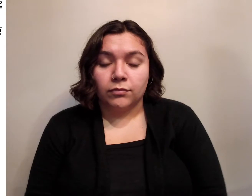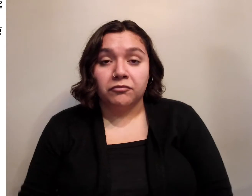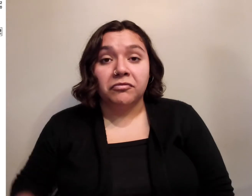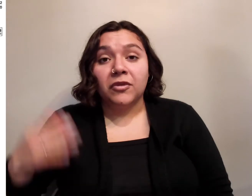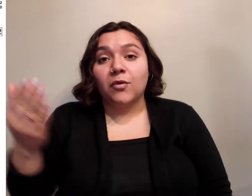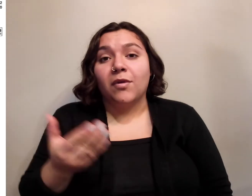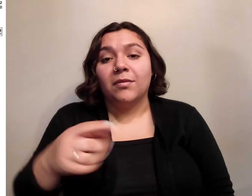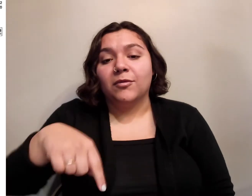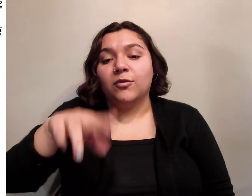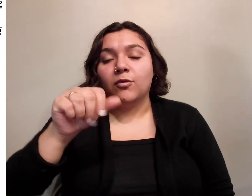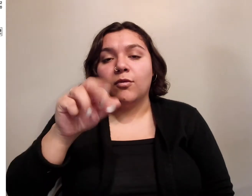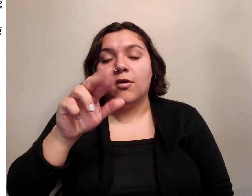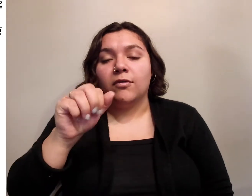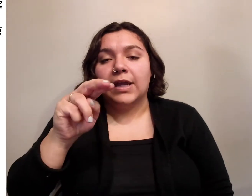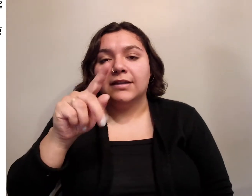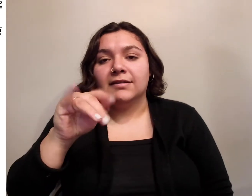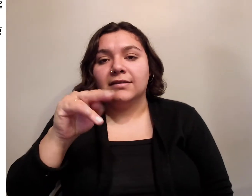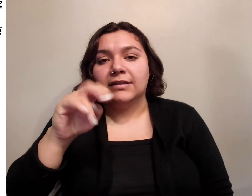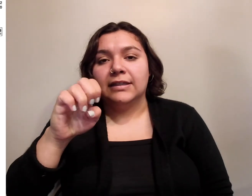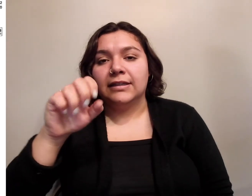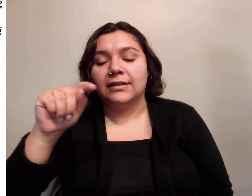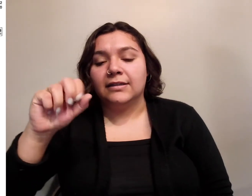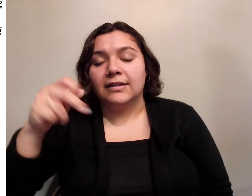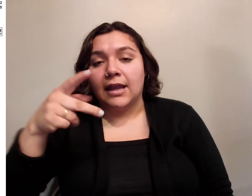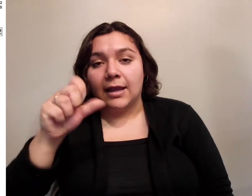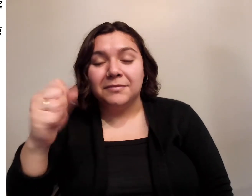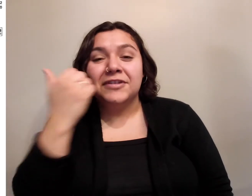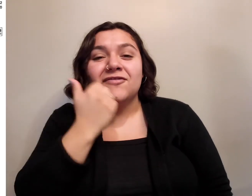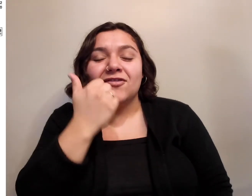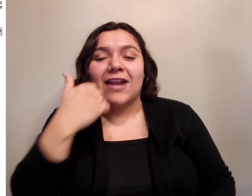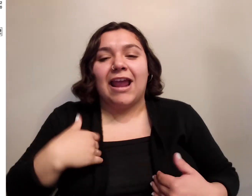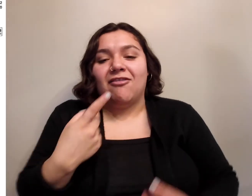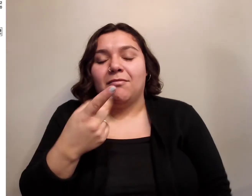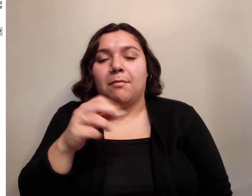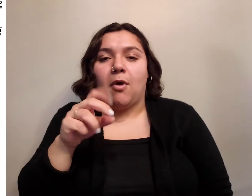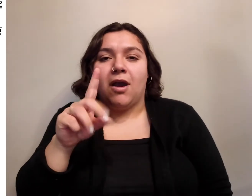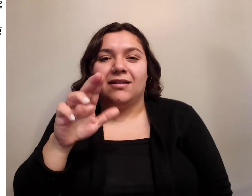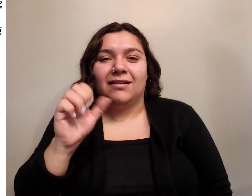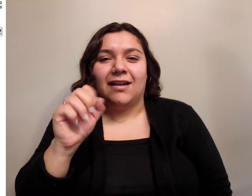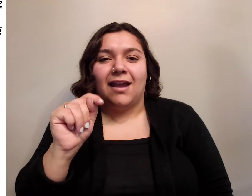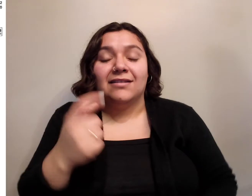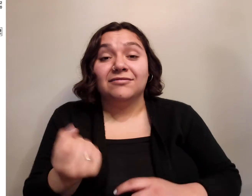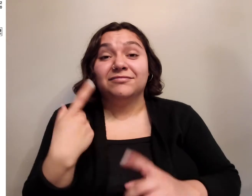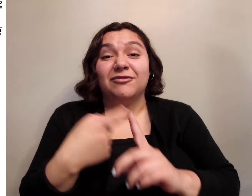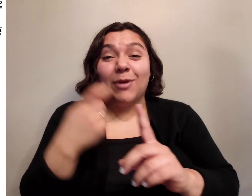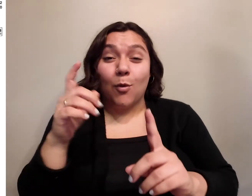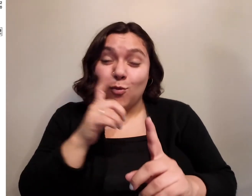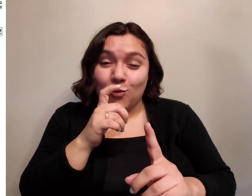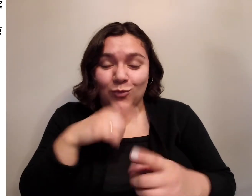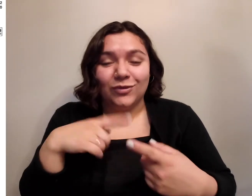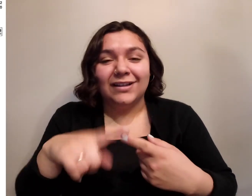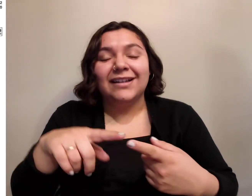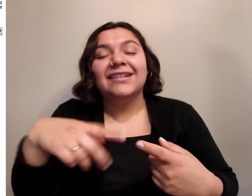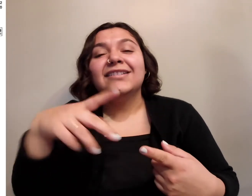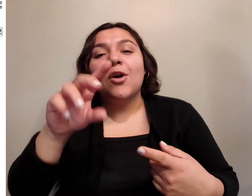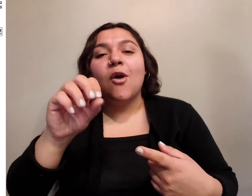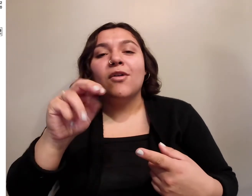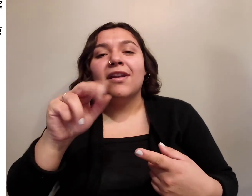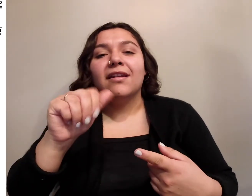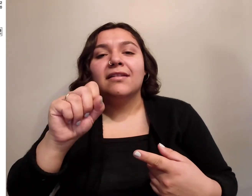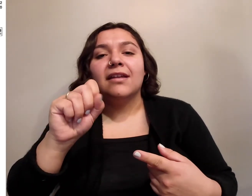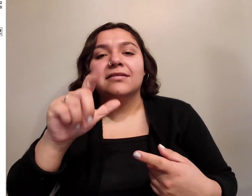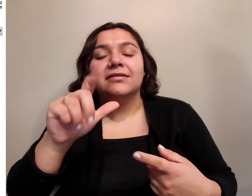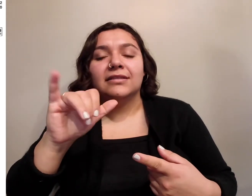Welcome to the Quarantine Tapes, a daily podcast from Onassis, LA and dublab. Hosted by Paul Holdengräber, this series